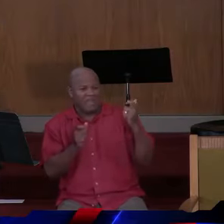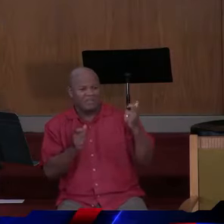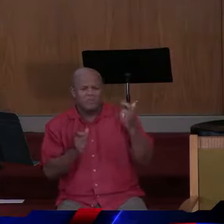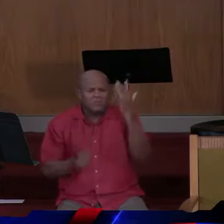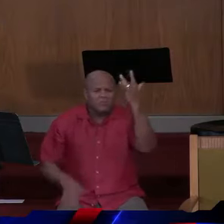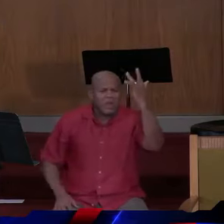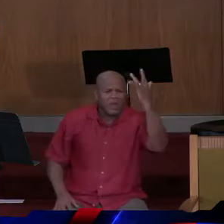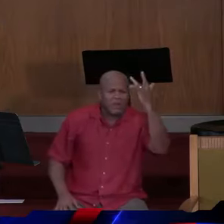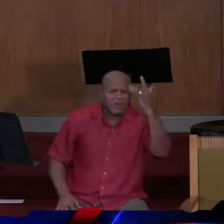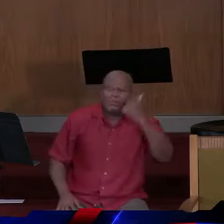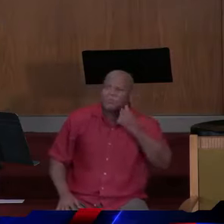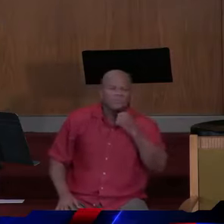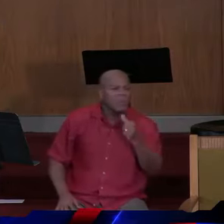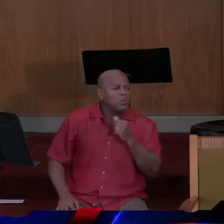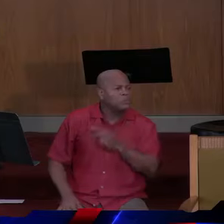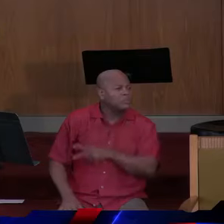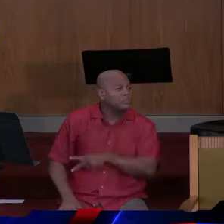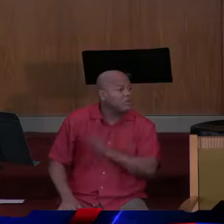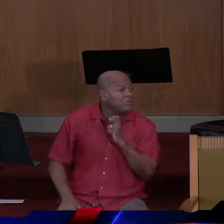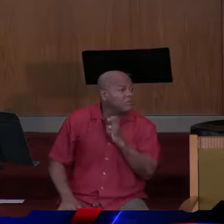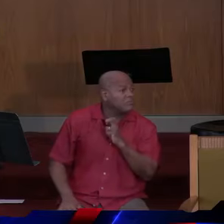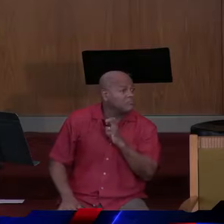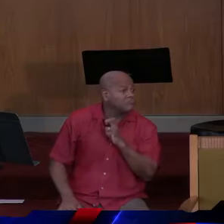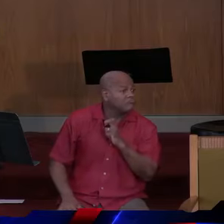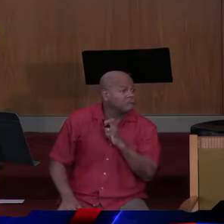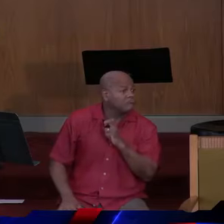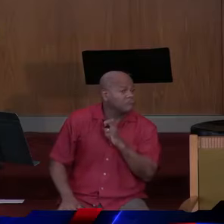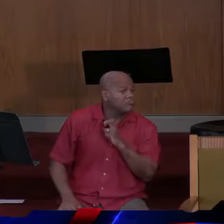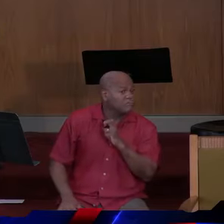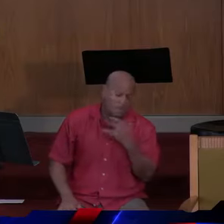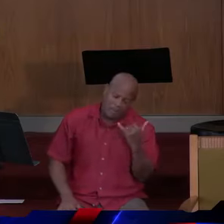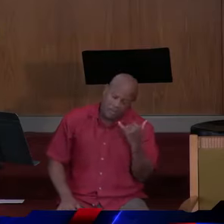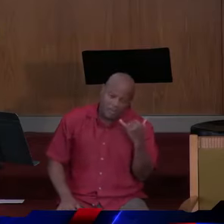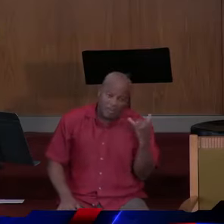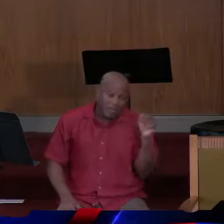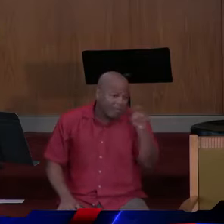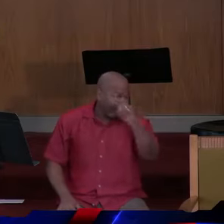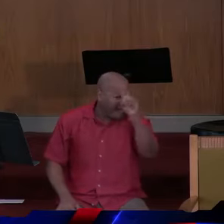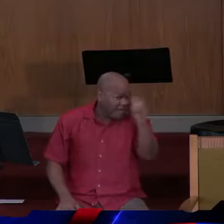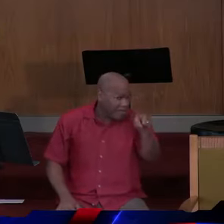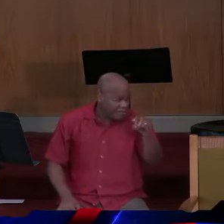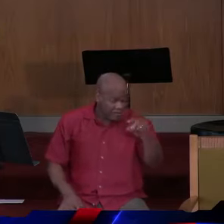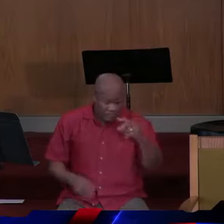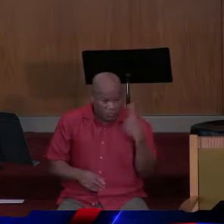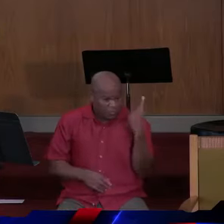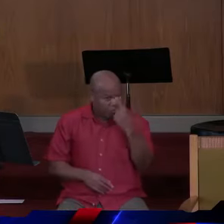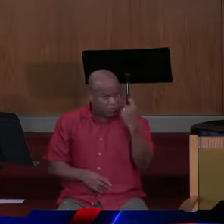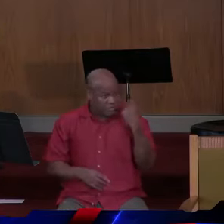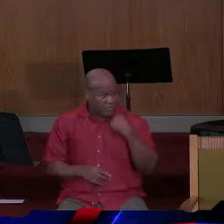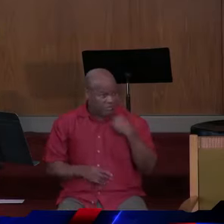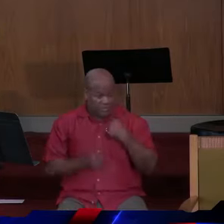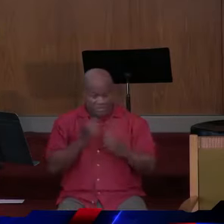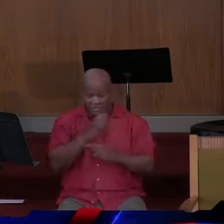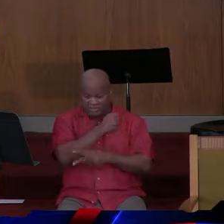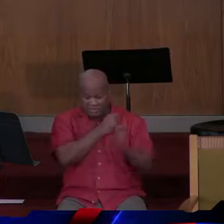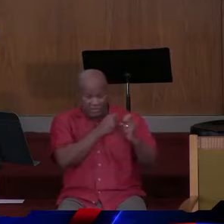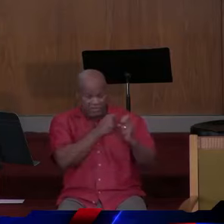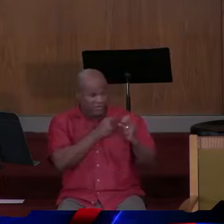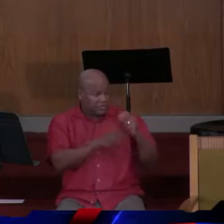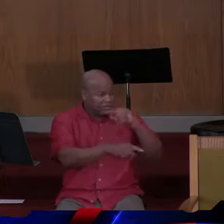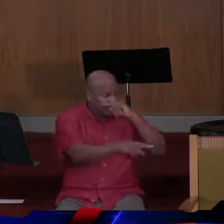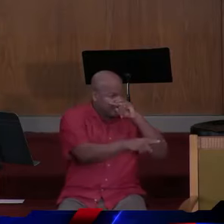Why? Because I don't steal. Now, the question asked, would I steal to feed a starving